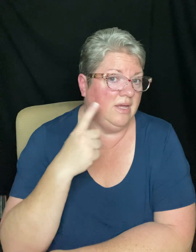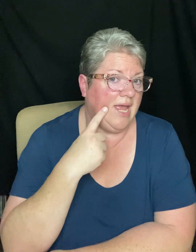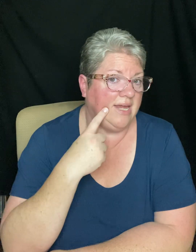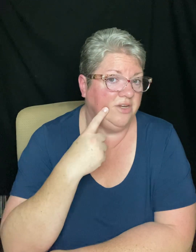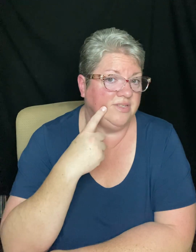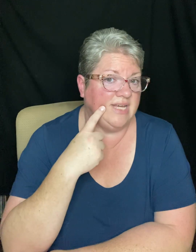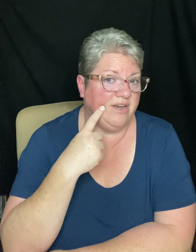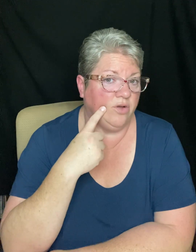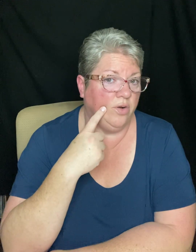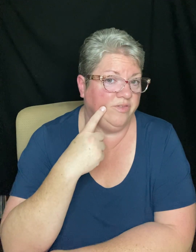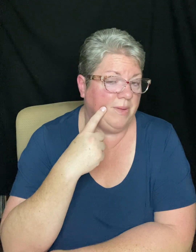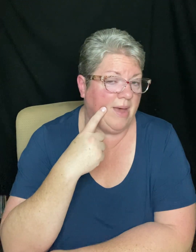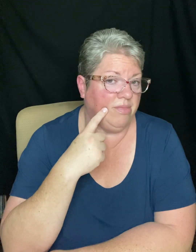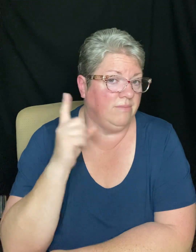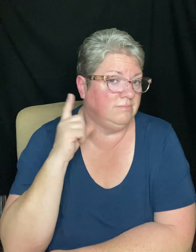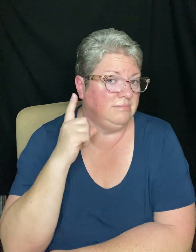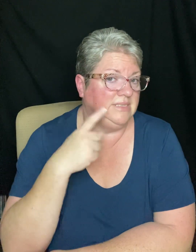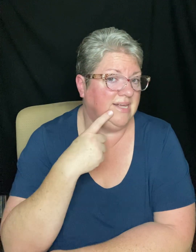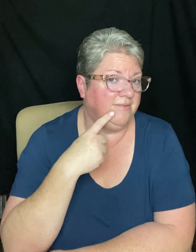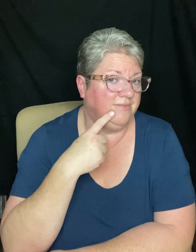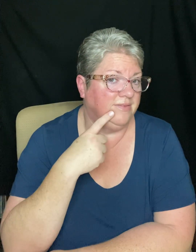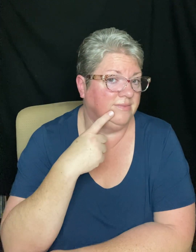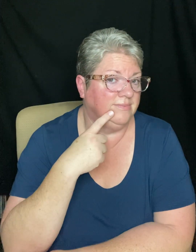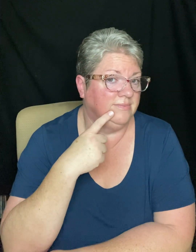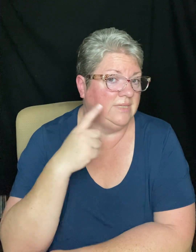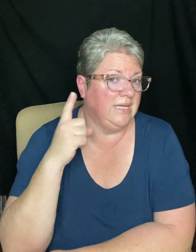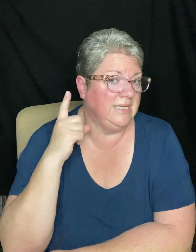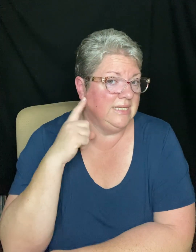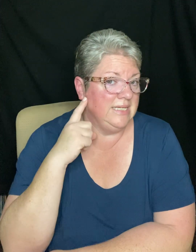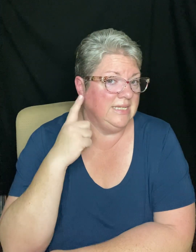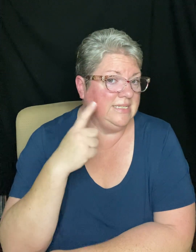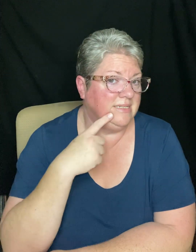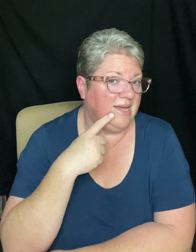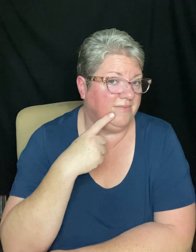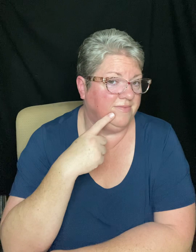and near the corner of my mouth. Deaf. Deaf.